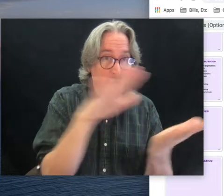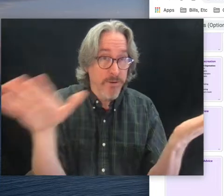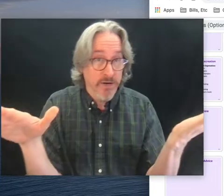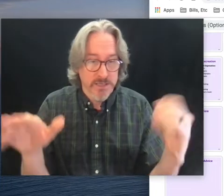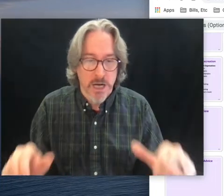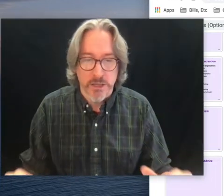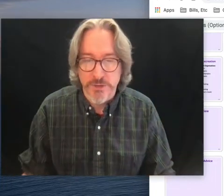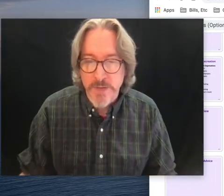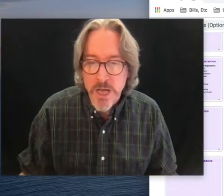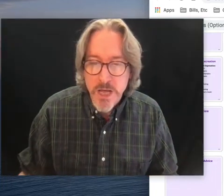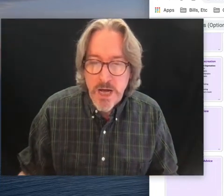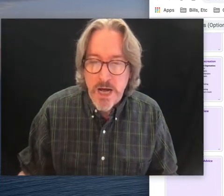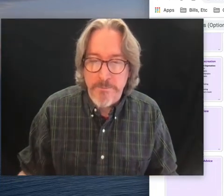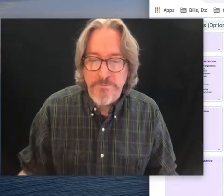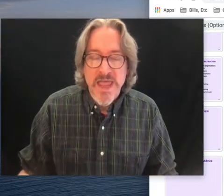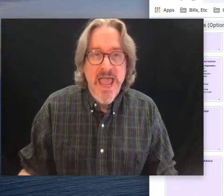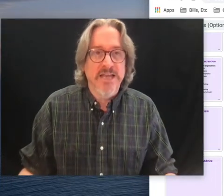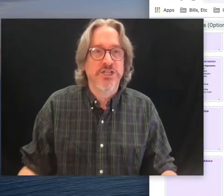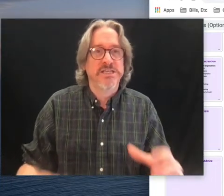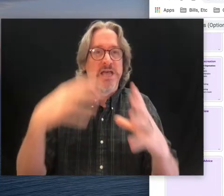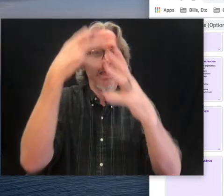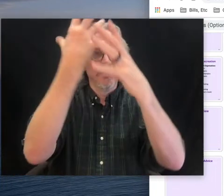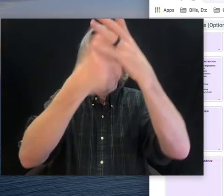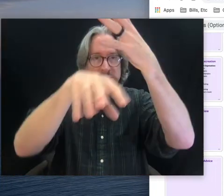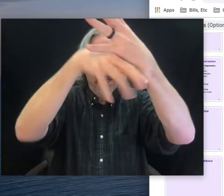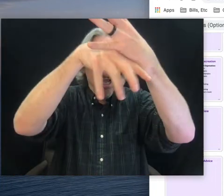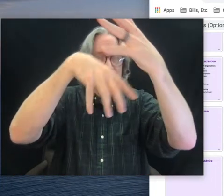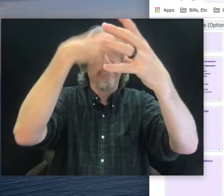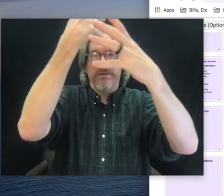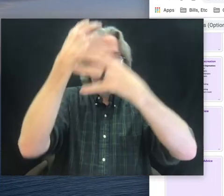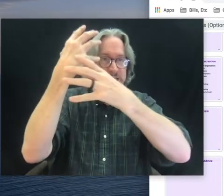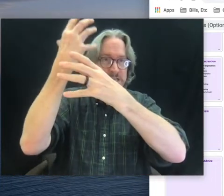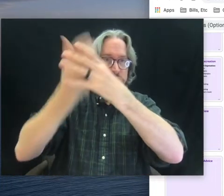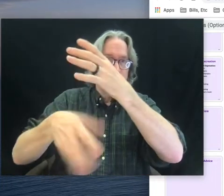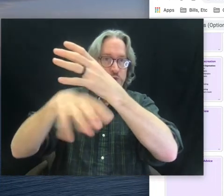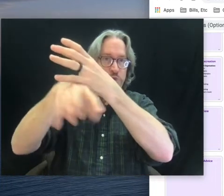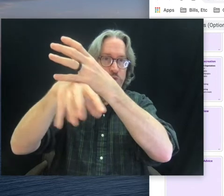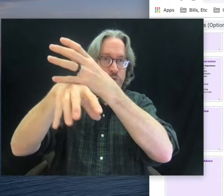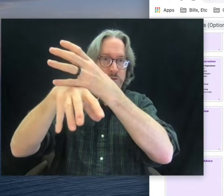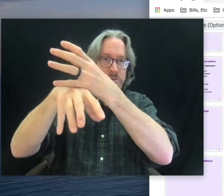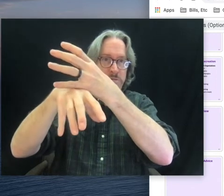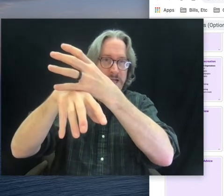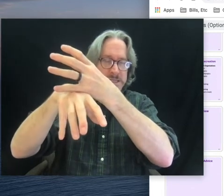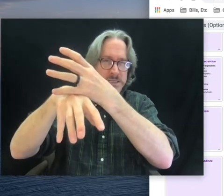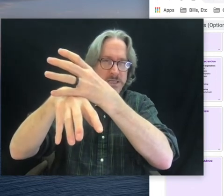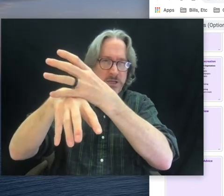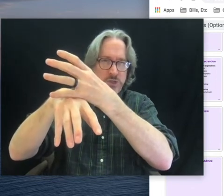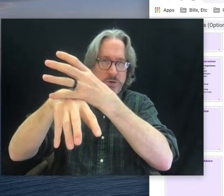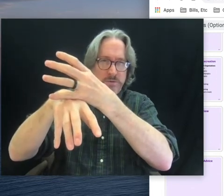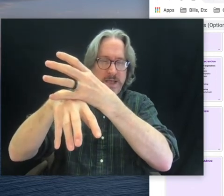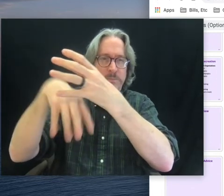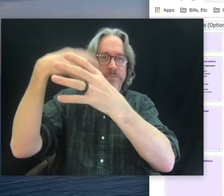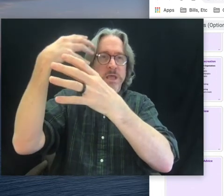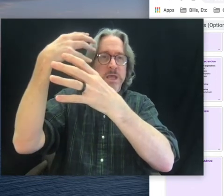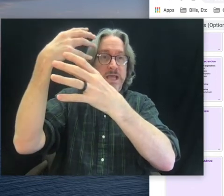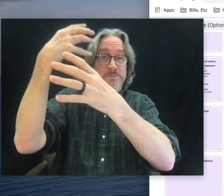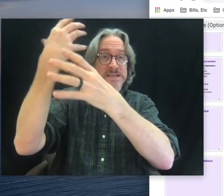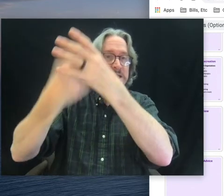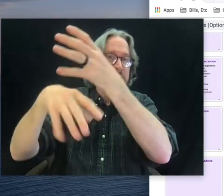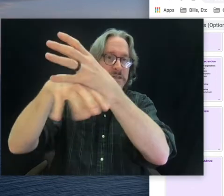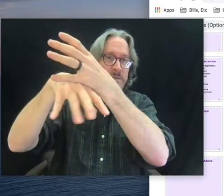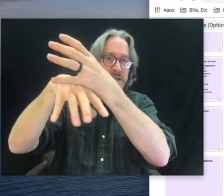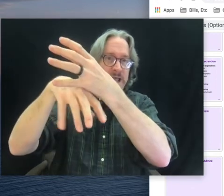now comparing it to college. And she signs, I believe it's like this. It's a little shorter than that, but